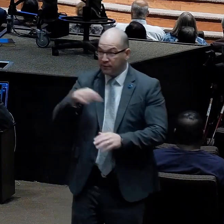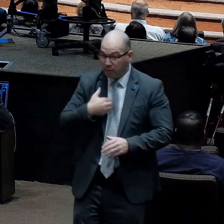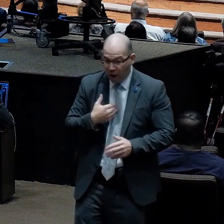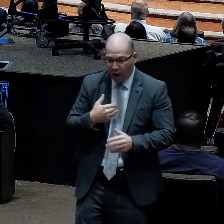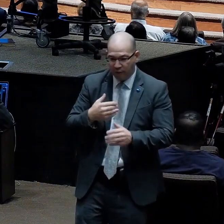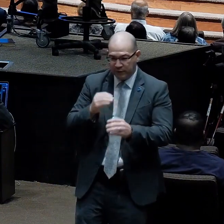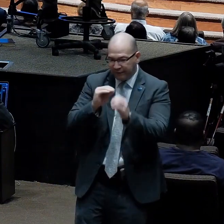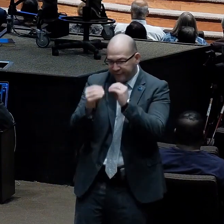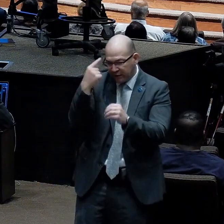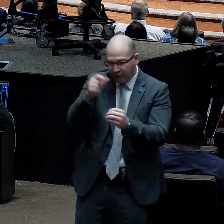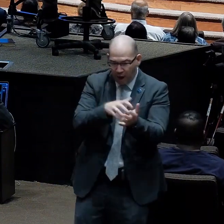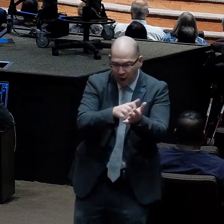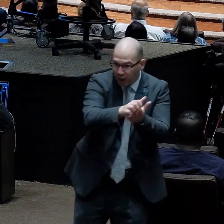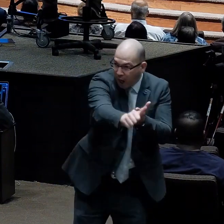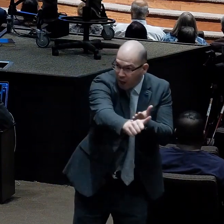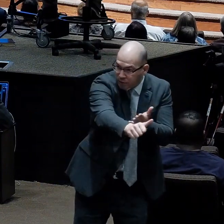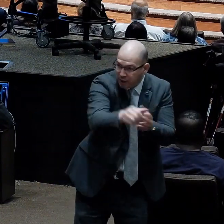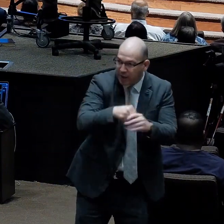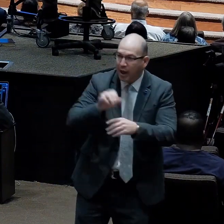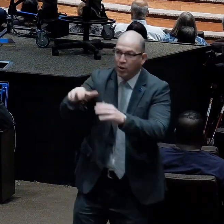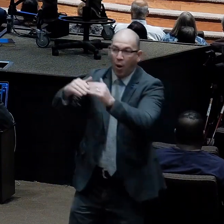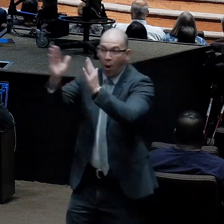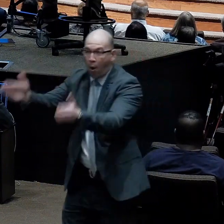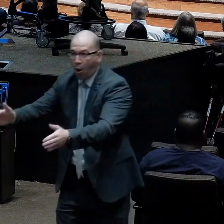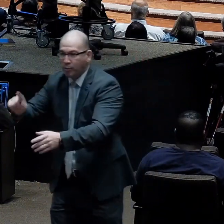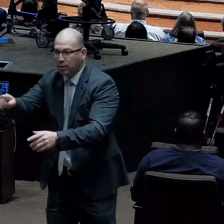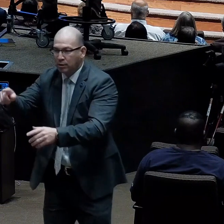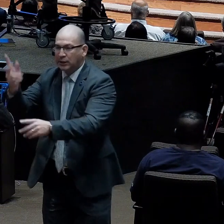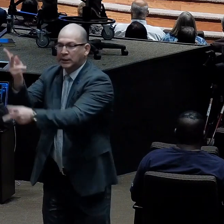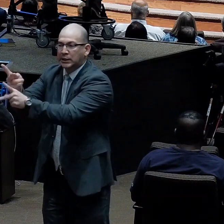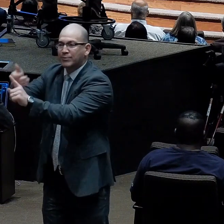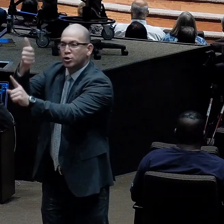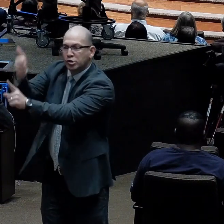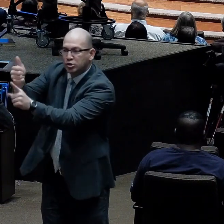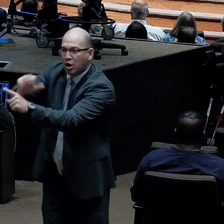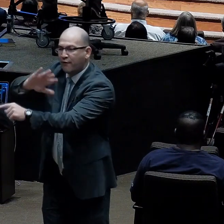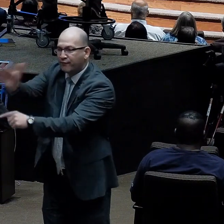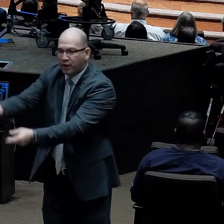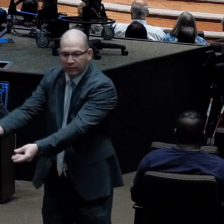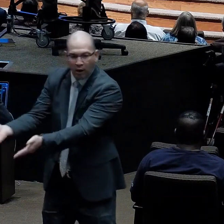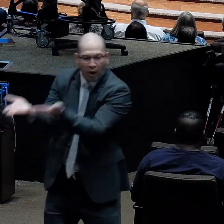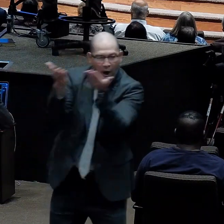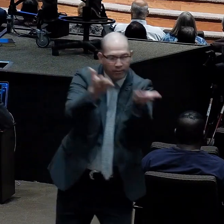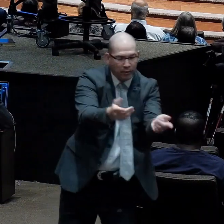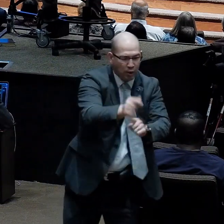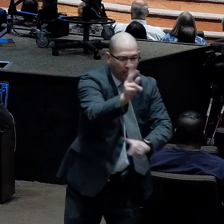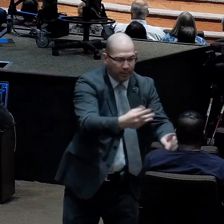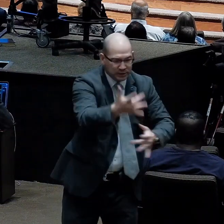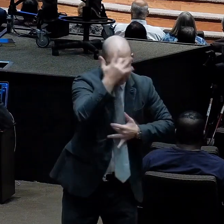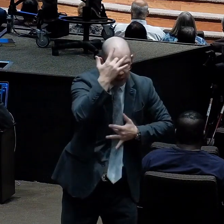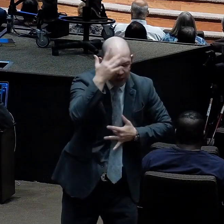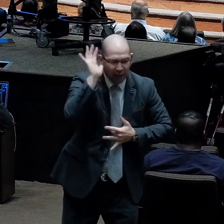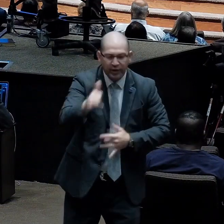in your cabinet and you never took it out and you never took it to the hospital, that would be an injustice.